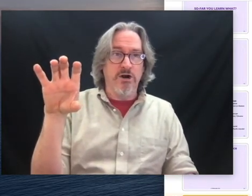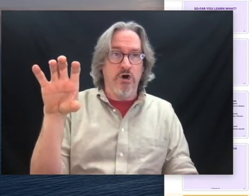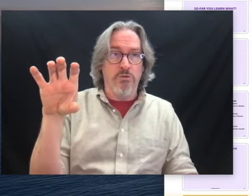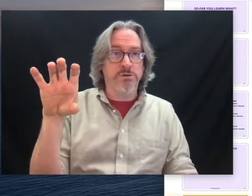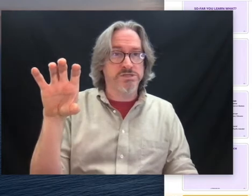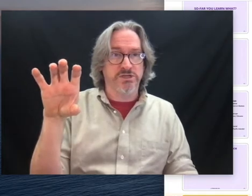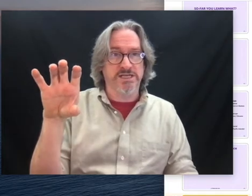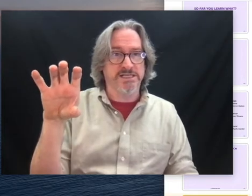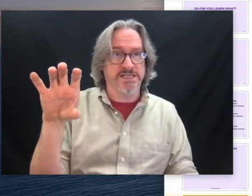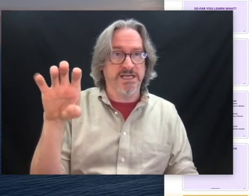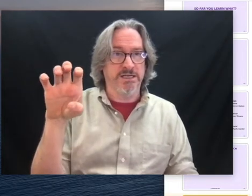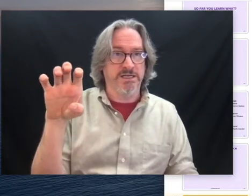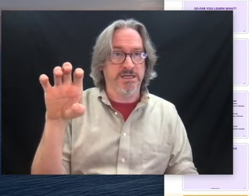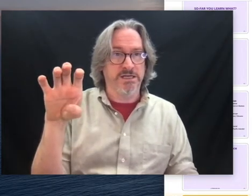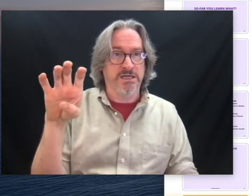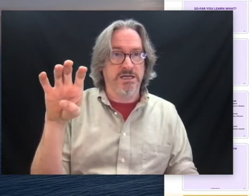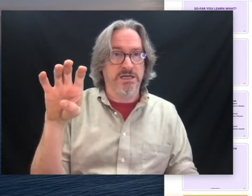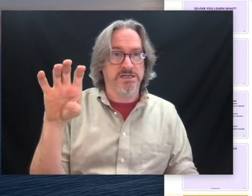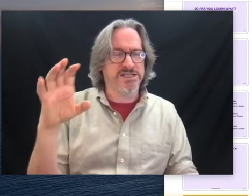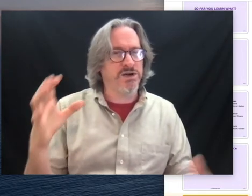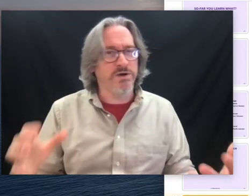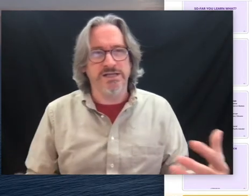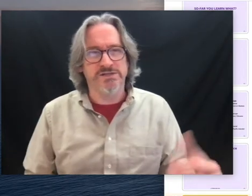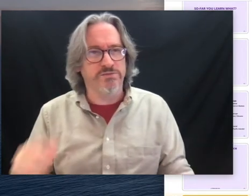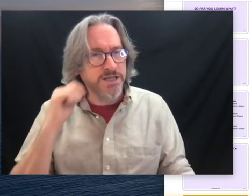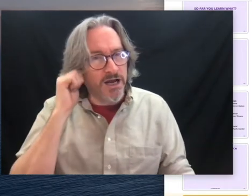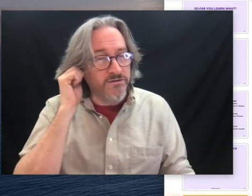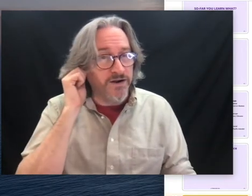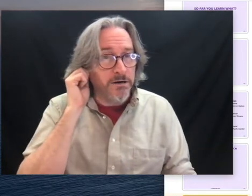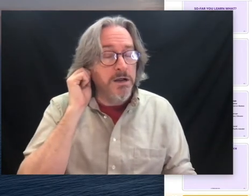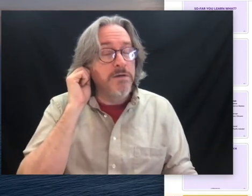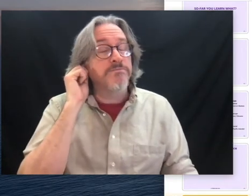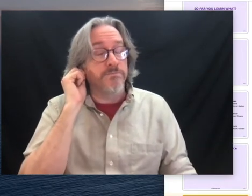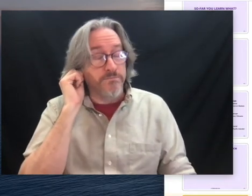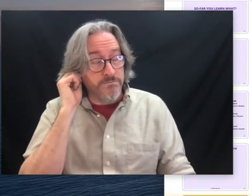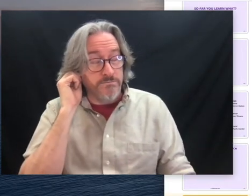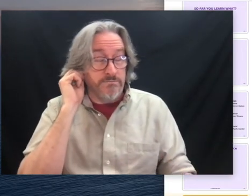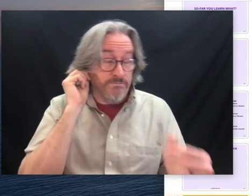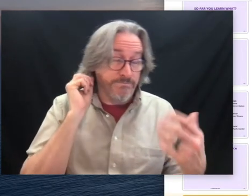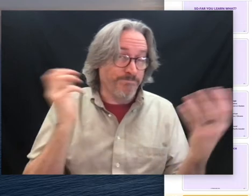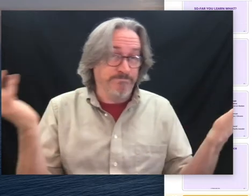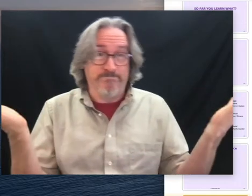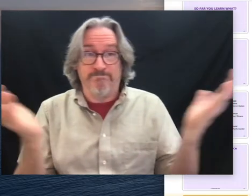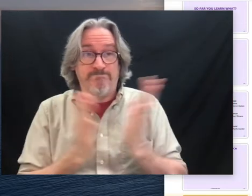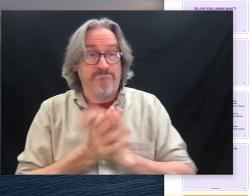It almost looks like a C. So it's really unfair.